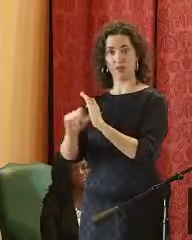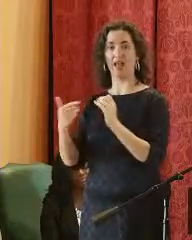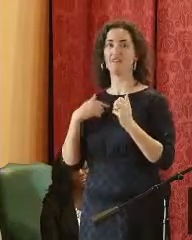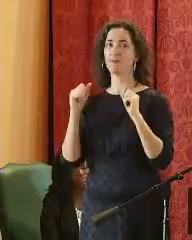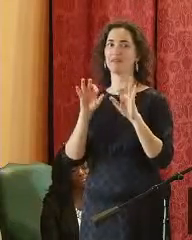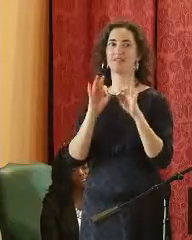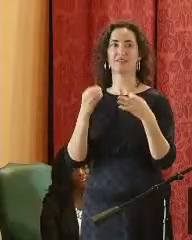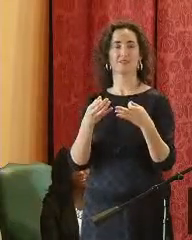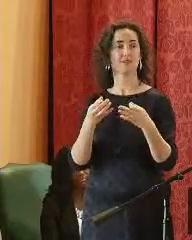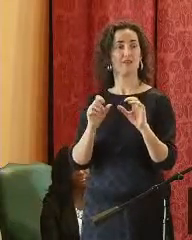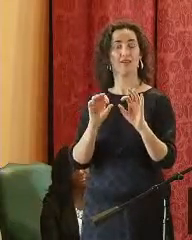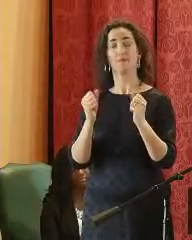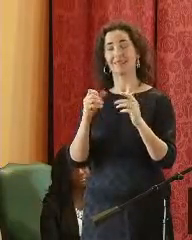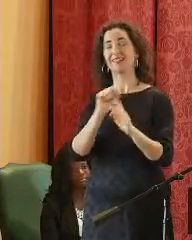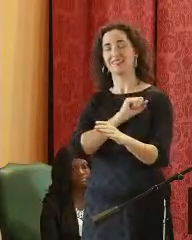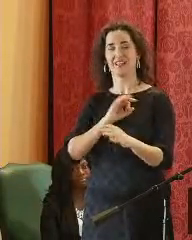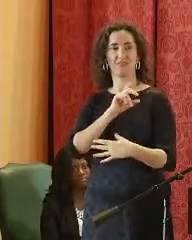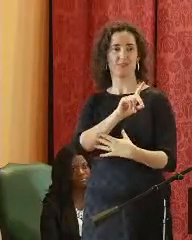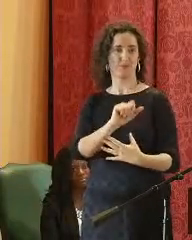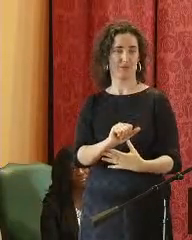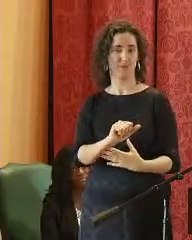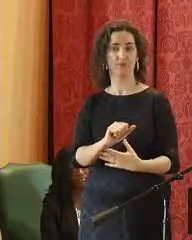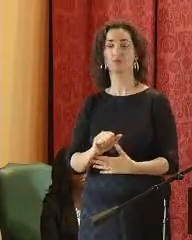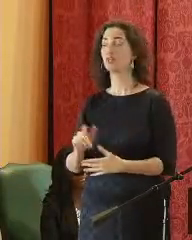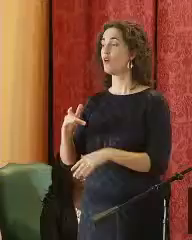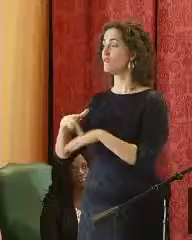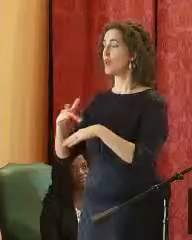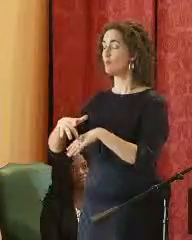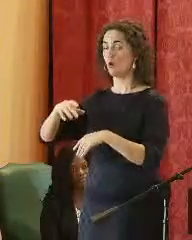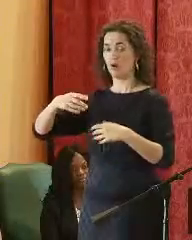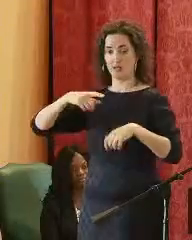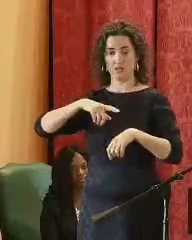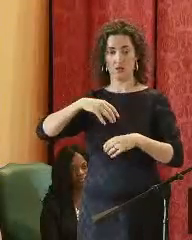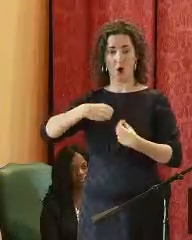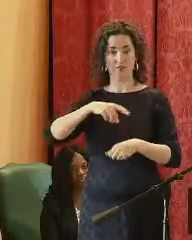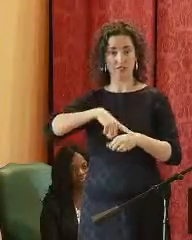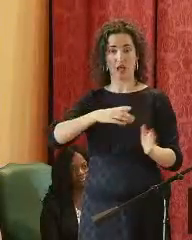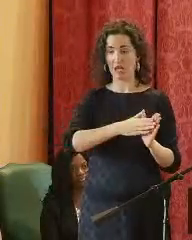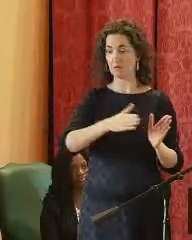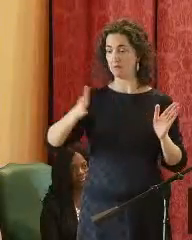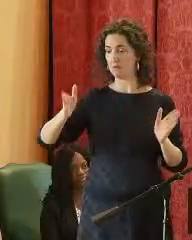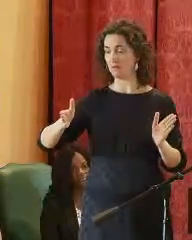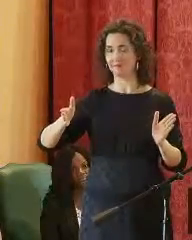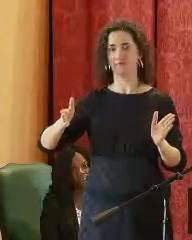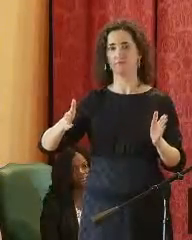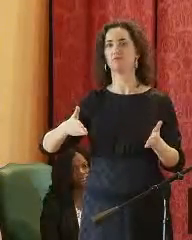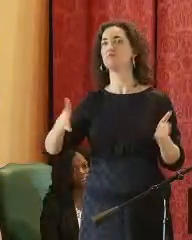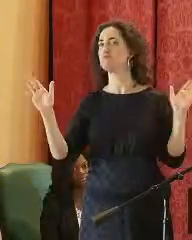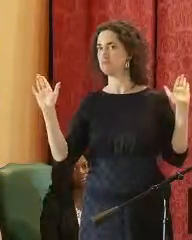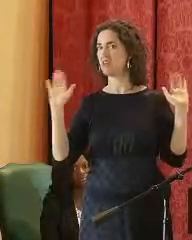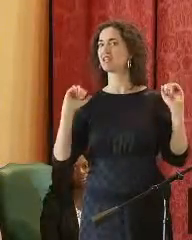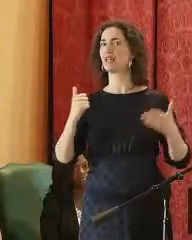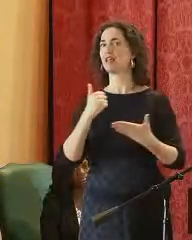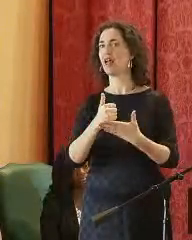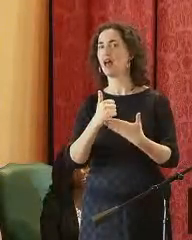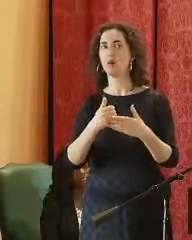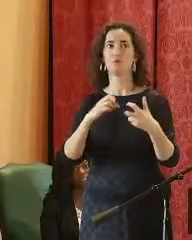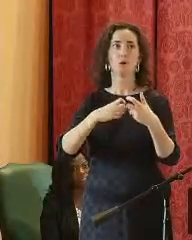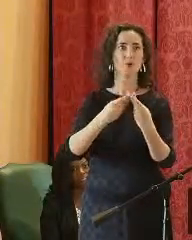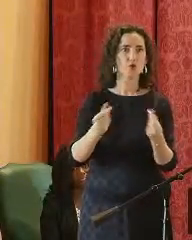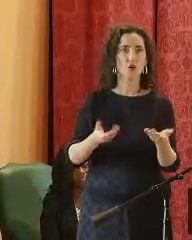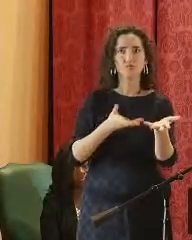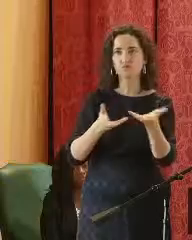She is available during office hours and outside of office hours to help and problem solve when there is a need. Ms. Reen serves